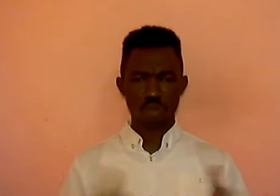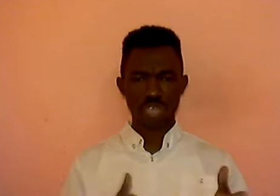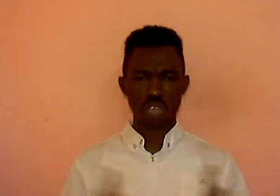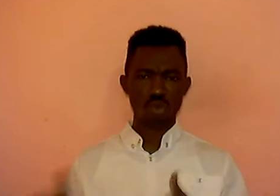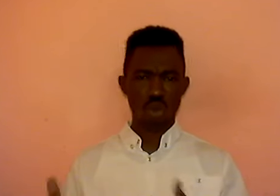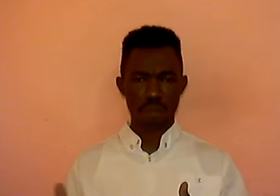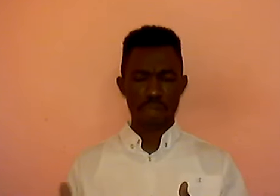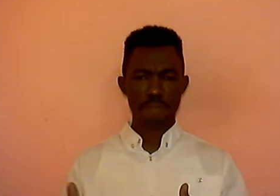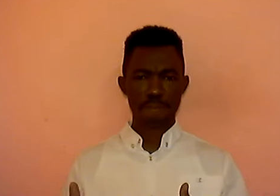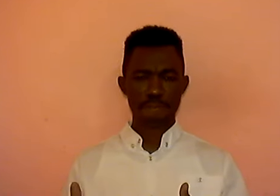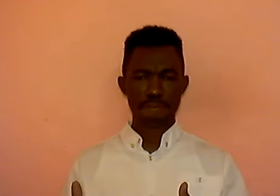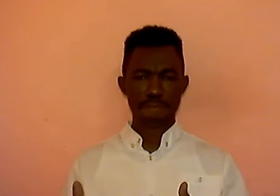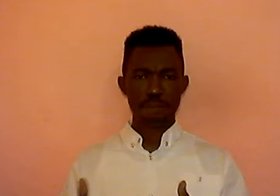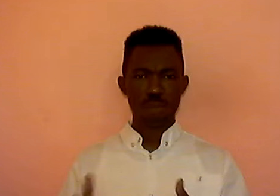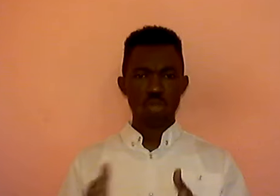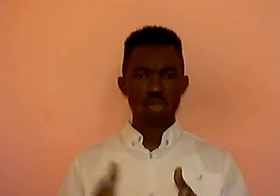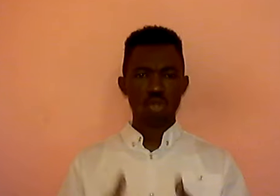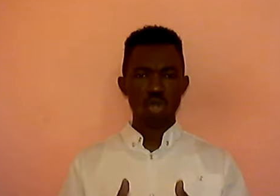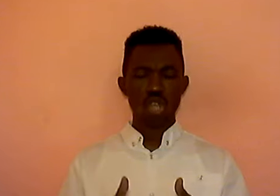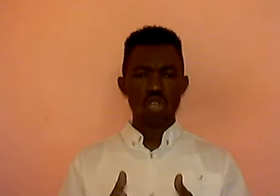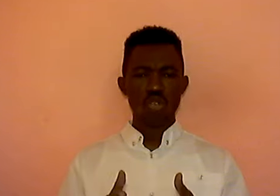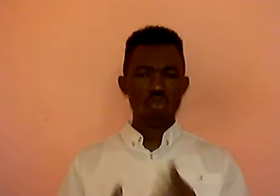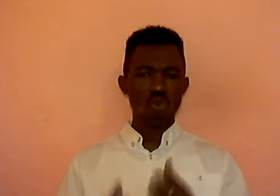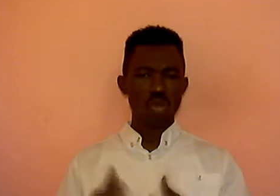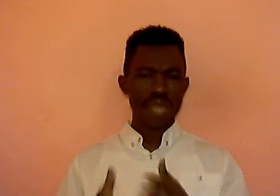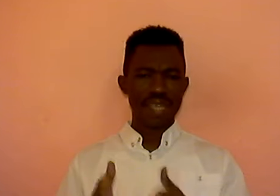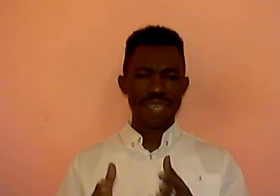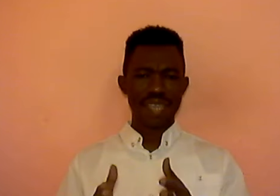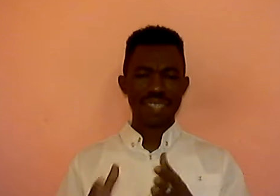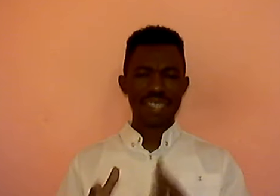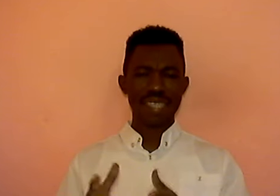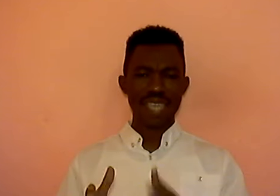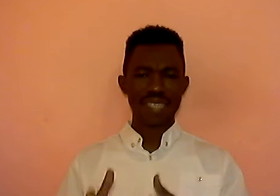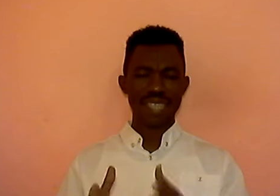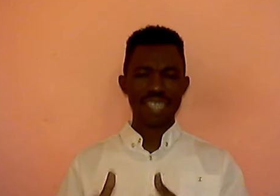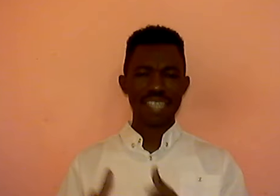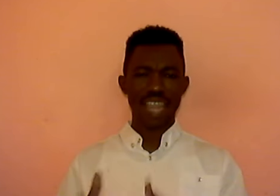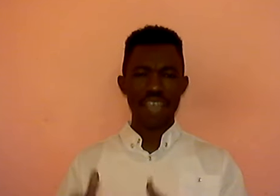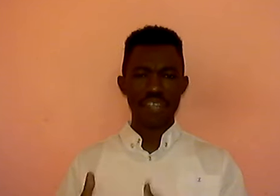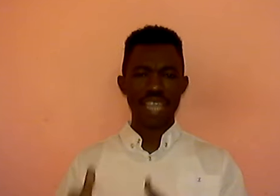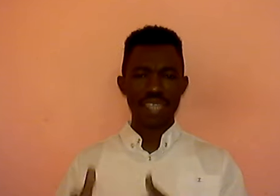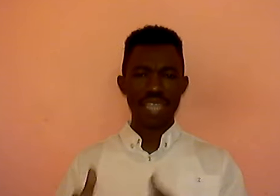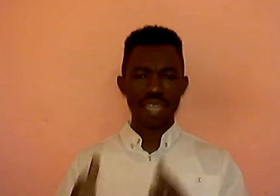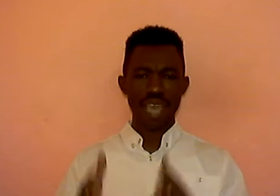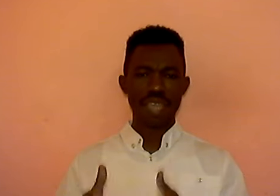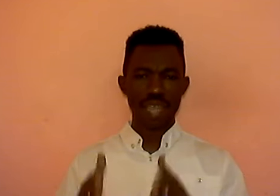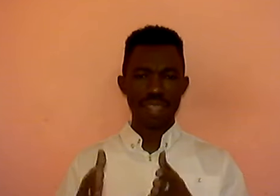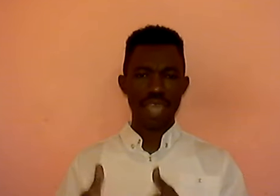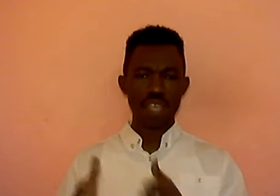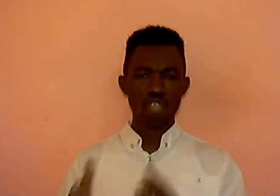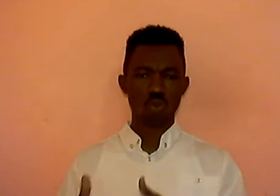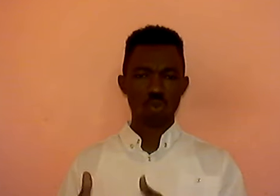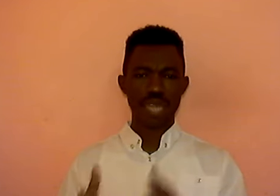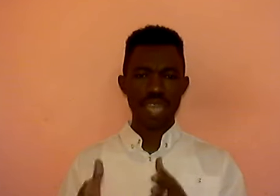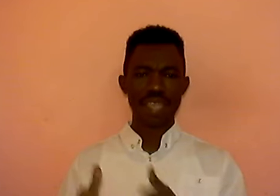and so forth and so on. So you look at the dirtiness, the dirty life that they're into, that they're